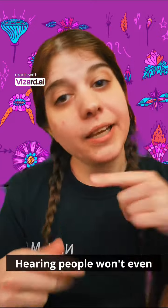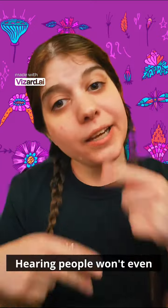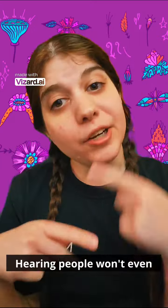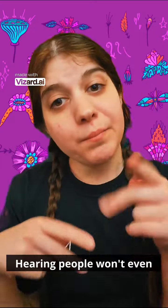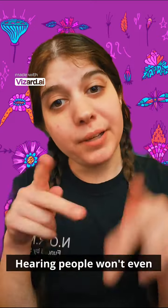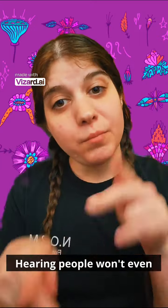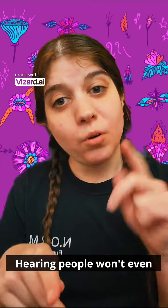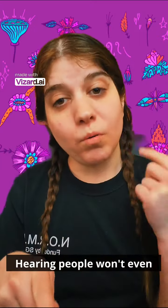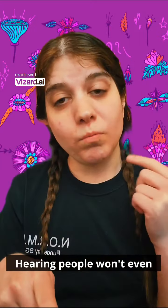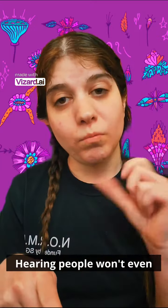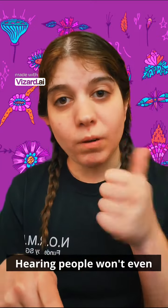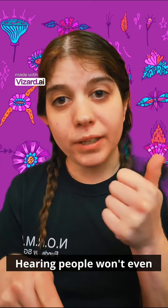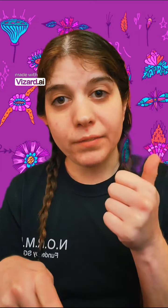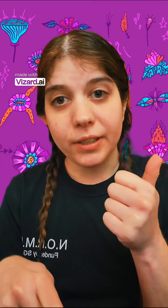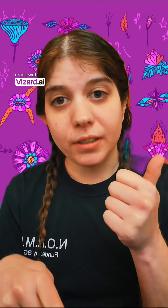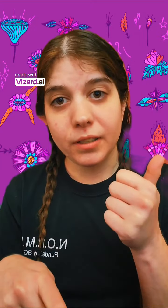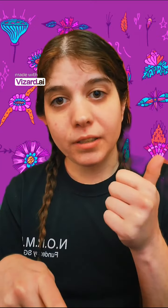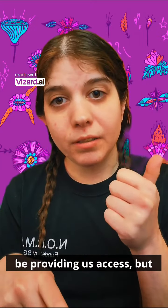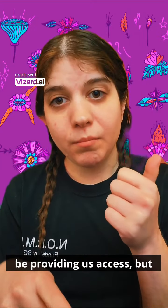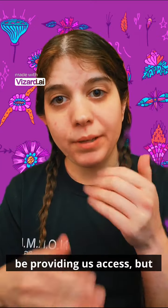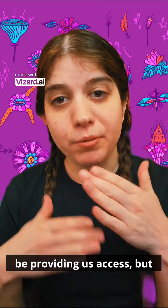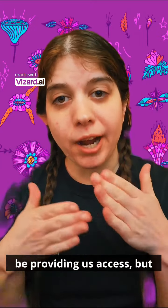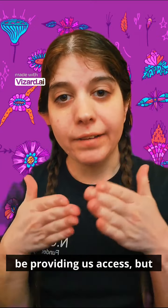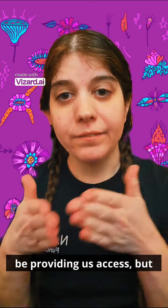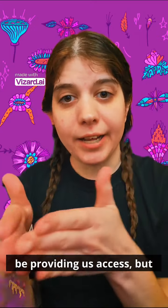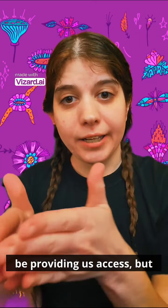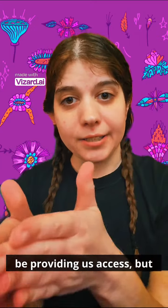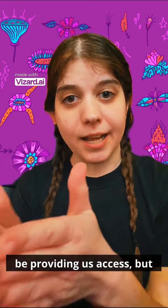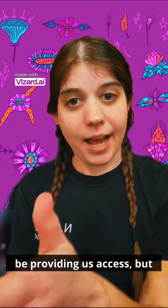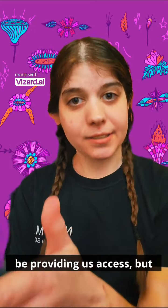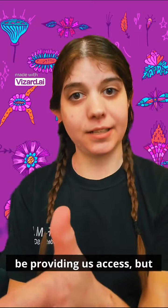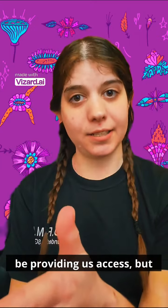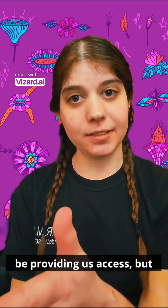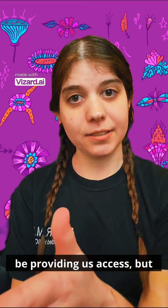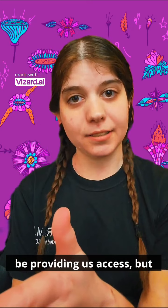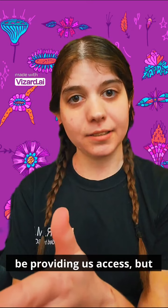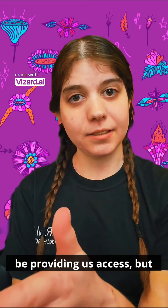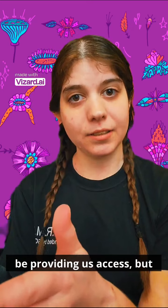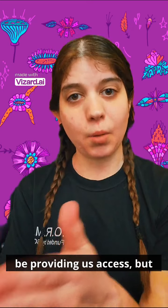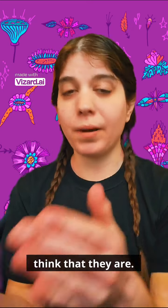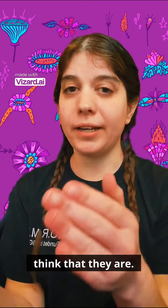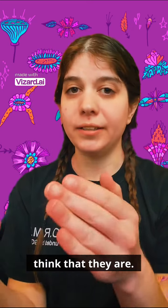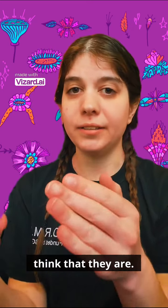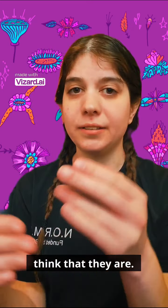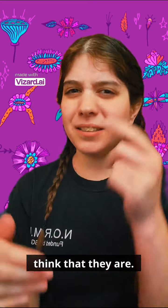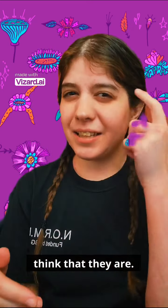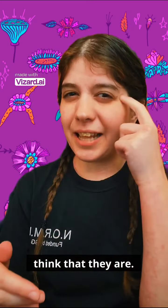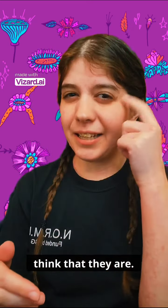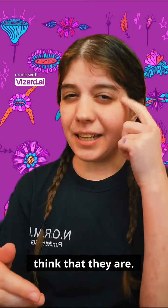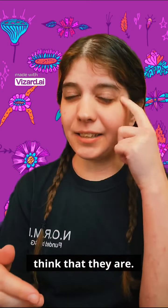Hearing people won't even be providing us access, but think that they